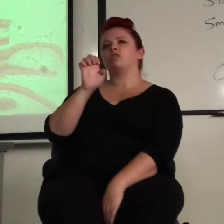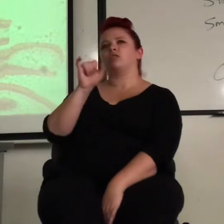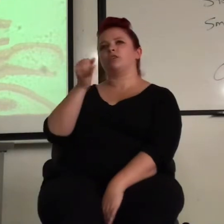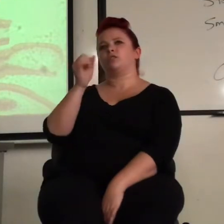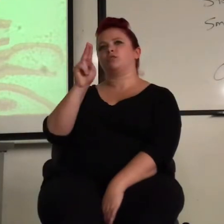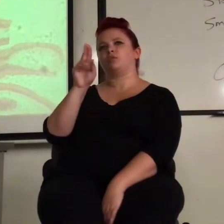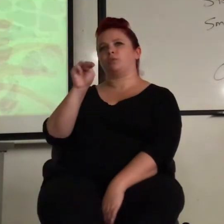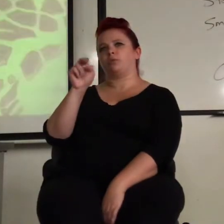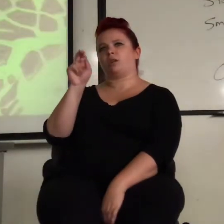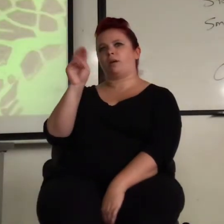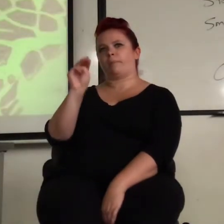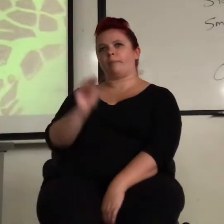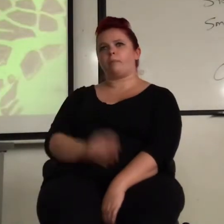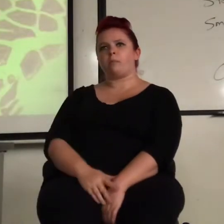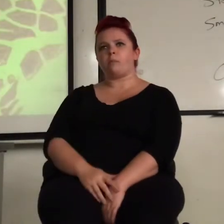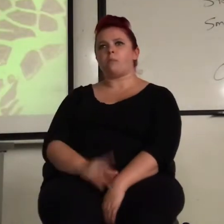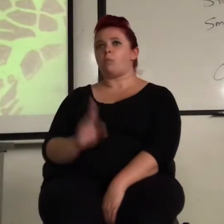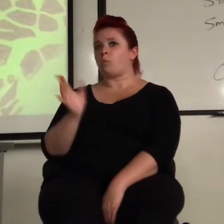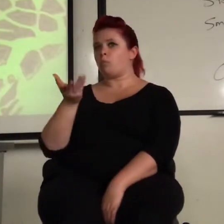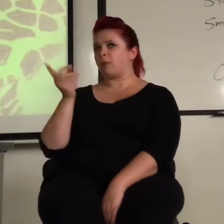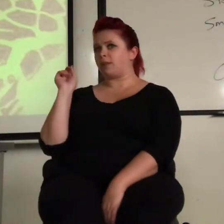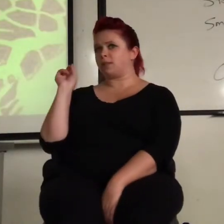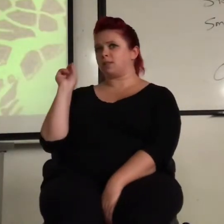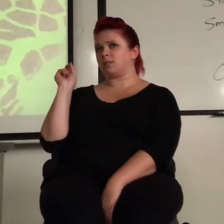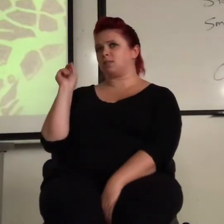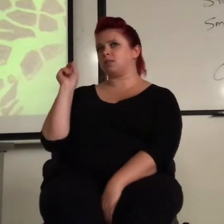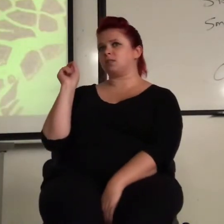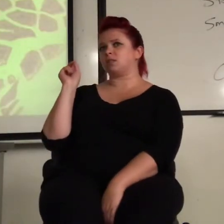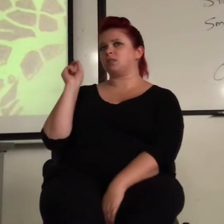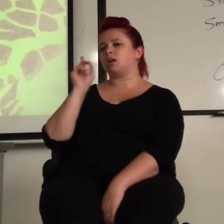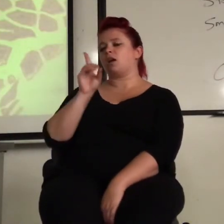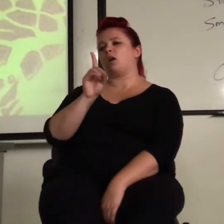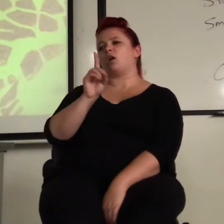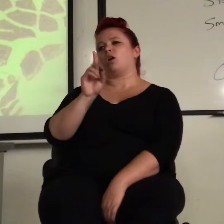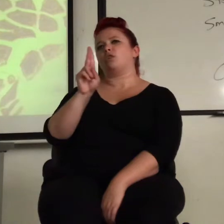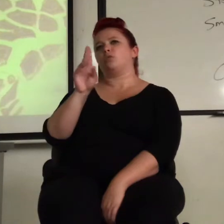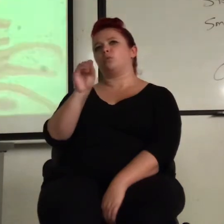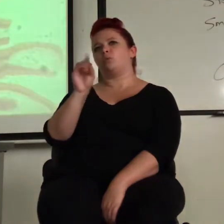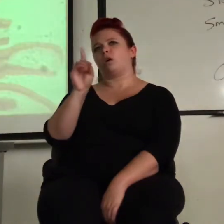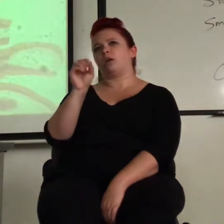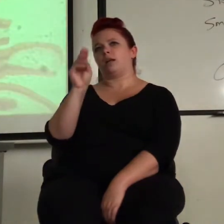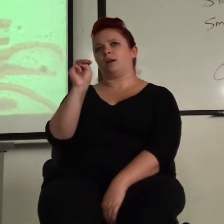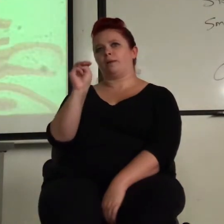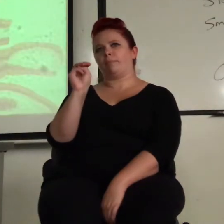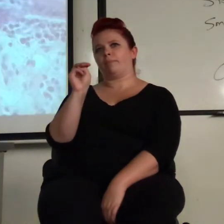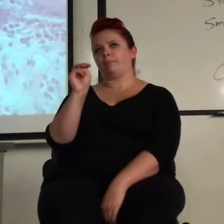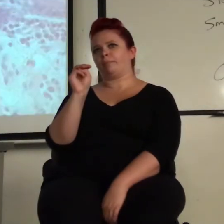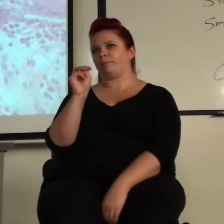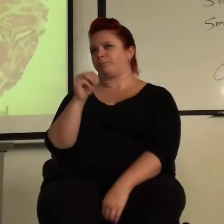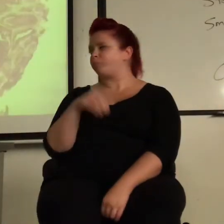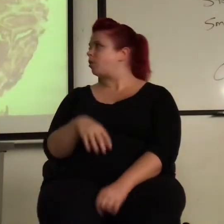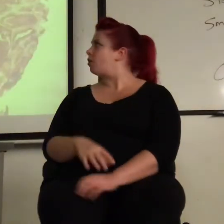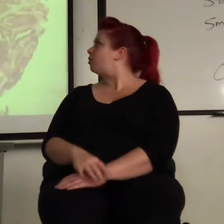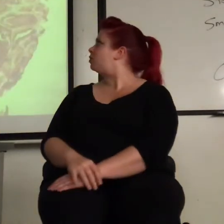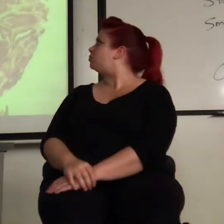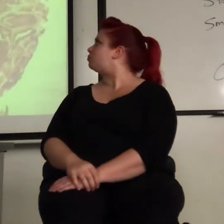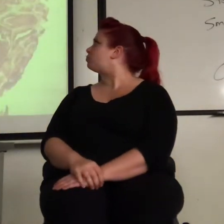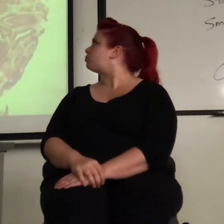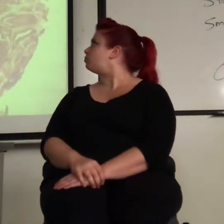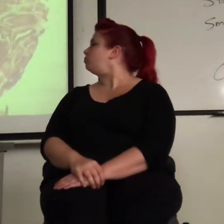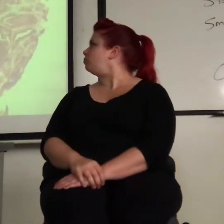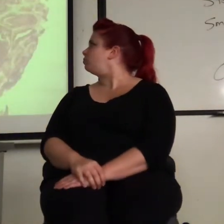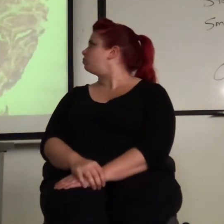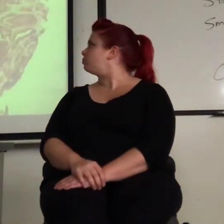Jejunum. What about this? Duodenum. So it goes duodenum, jejunum,